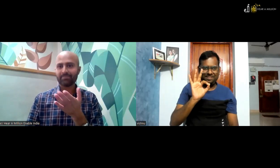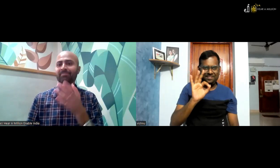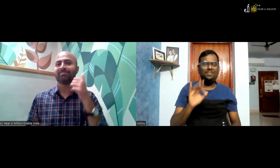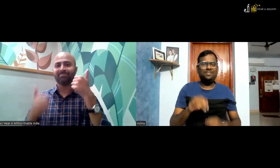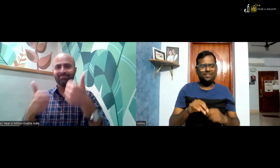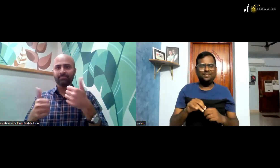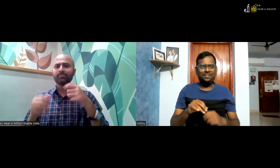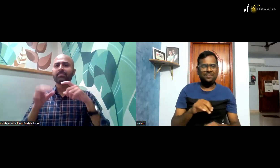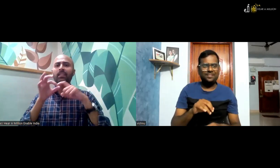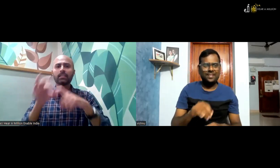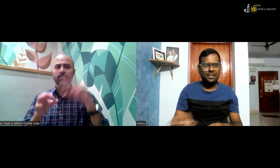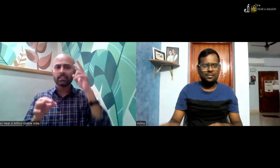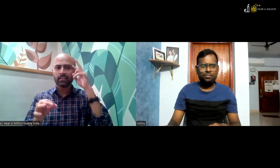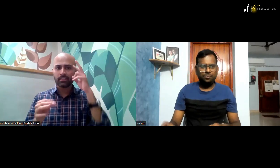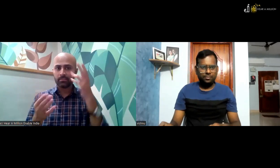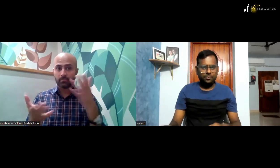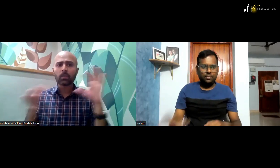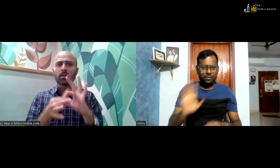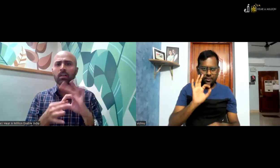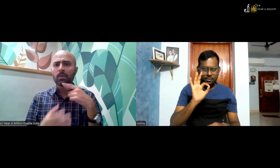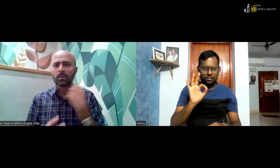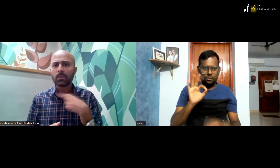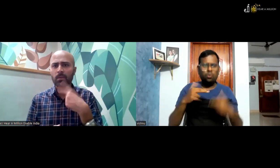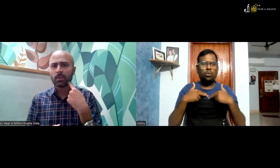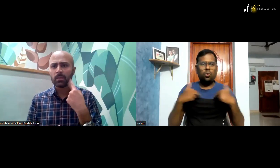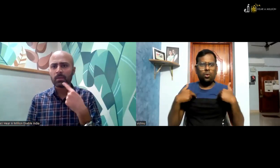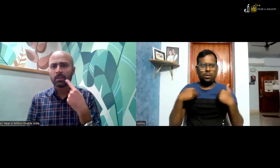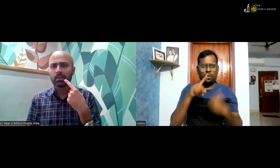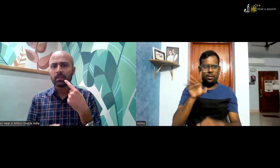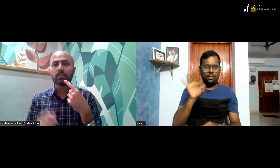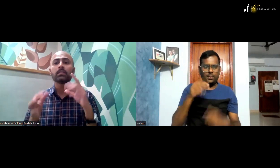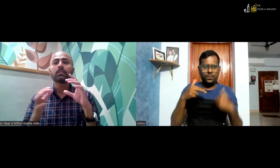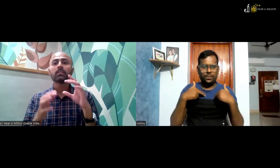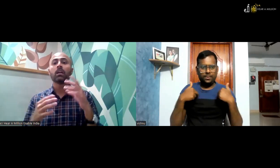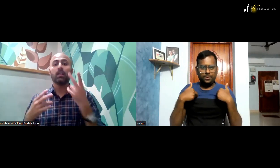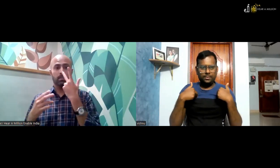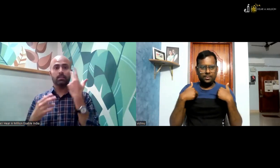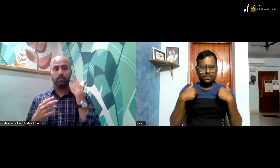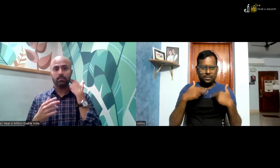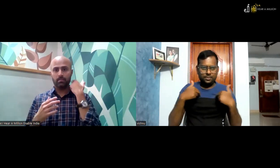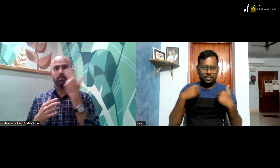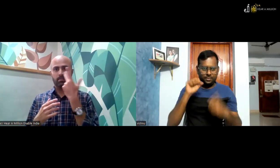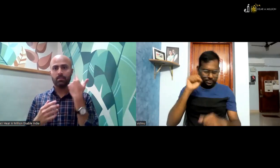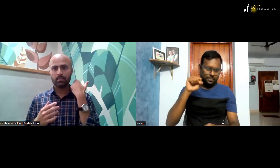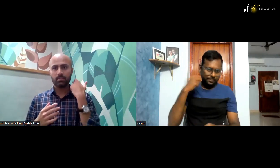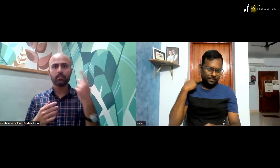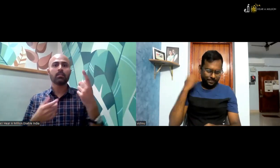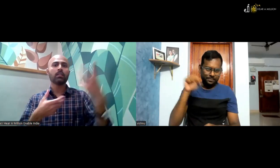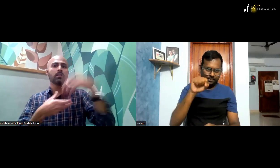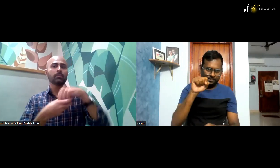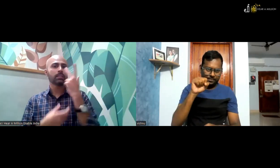Okay. Yes, Vishnu. Hi. So, what is your question? I would like to have